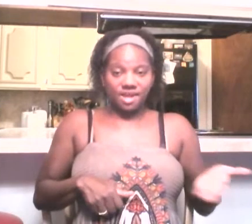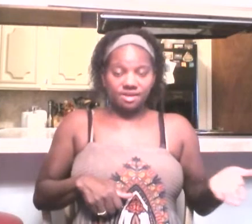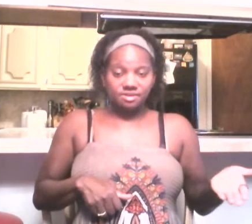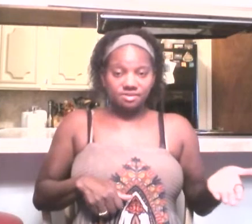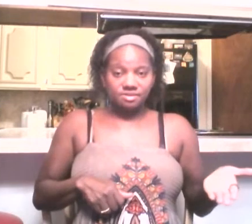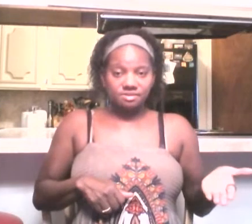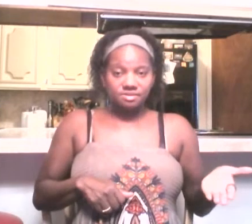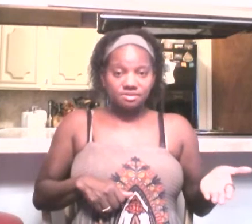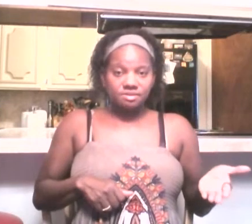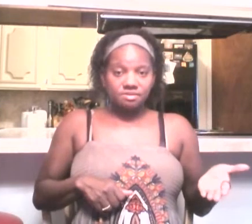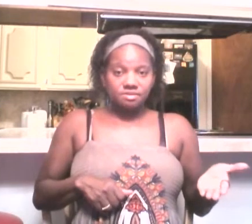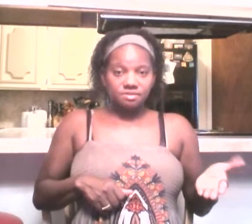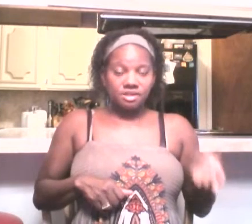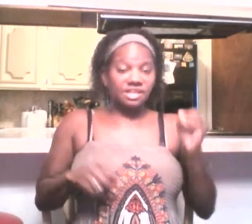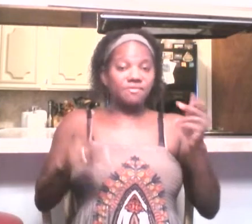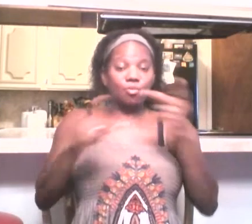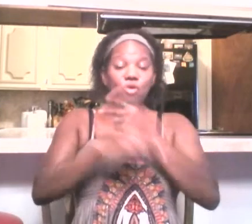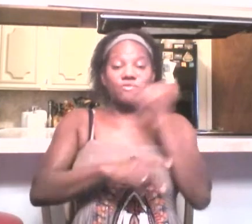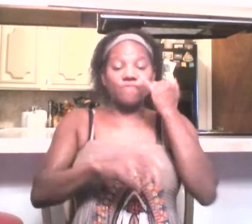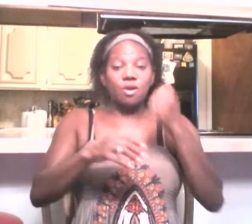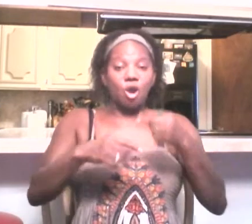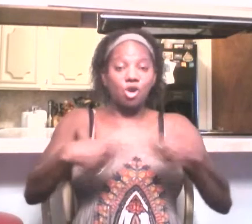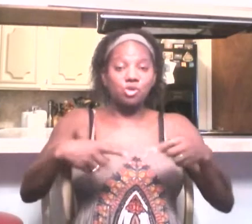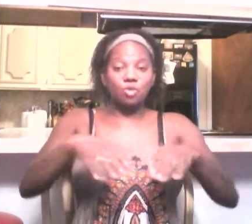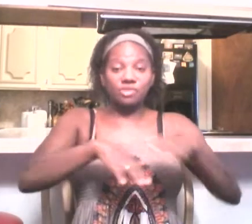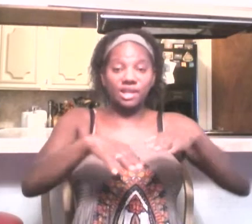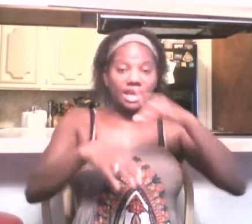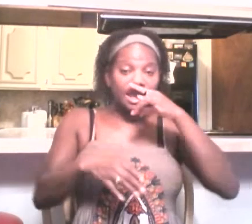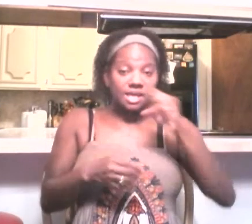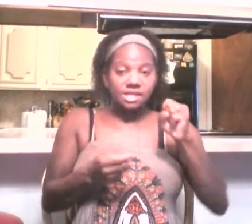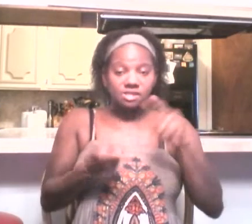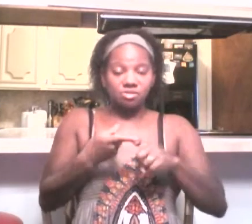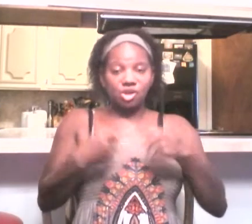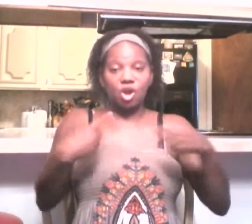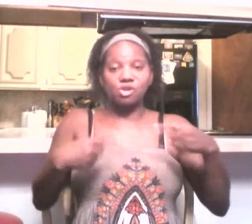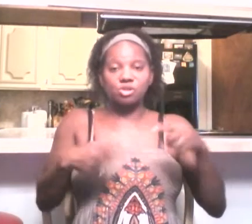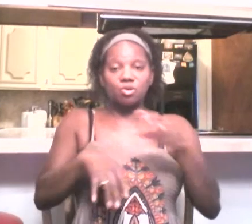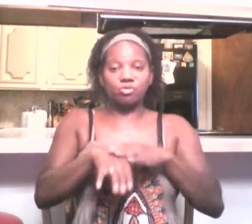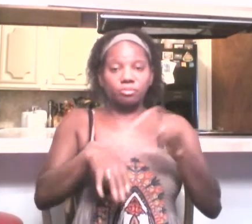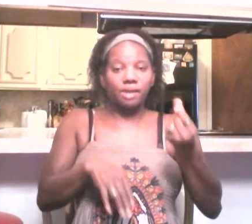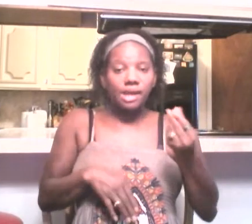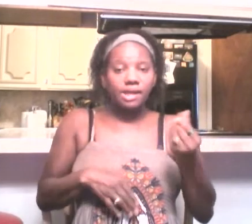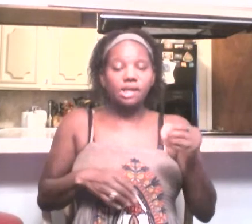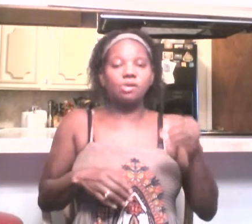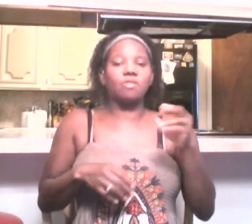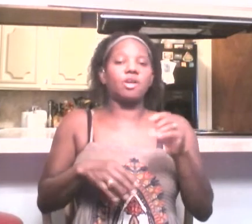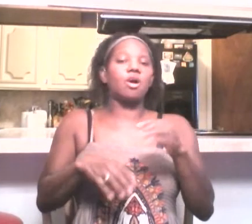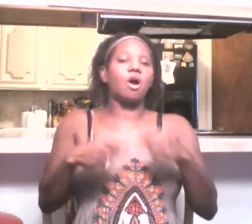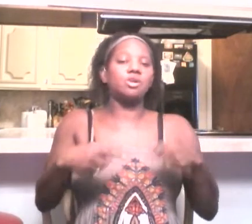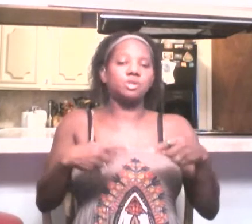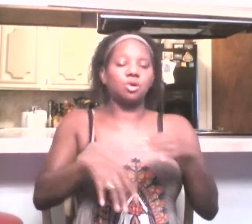things. And even worse if they're arguing over the kids, or they're arguing over money, or they're arguing